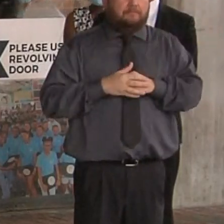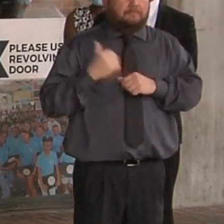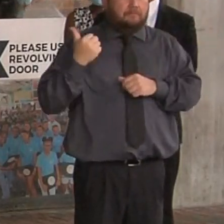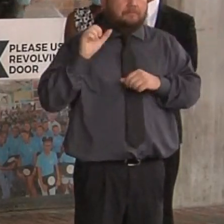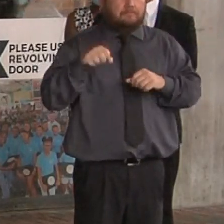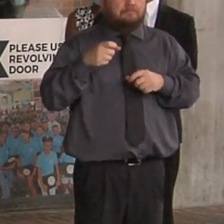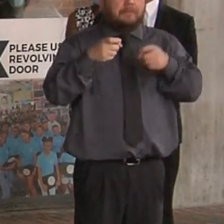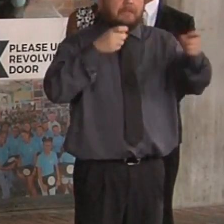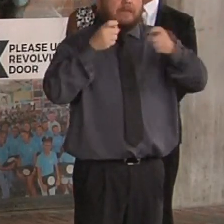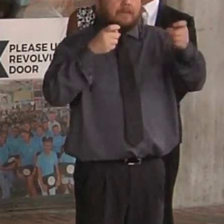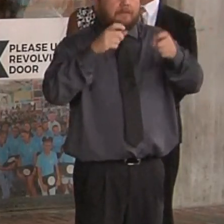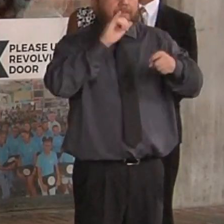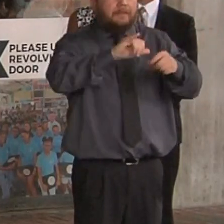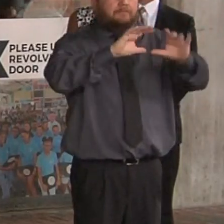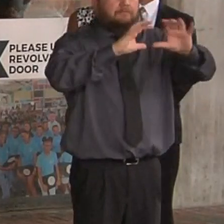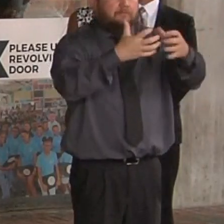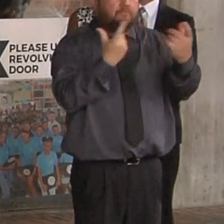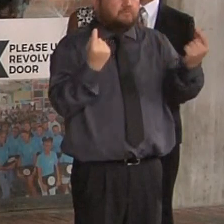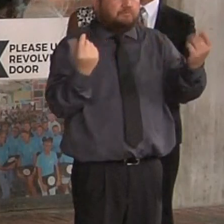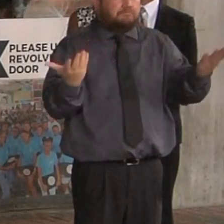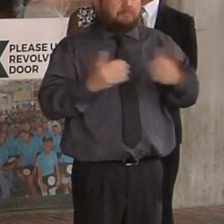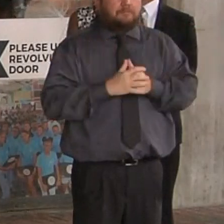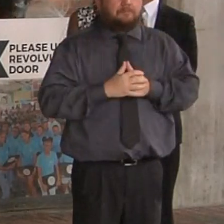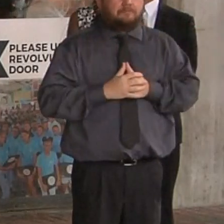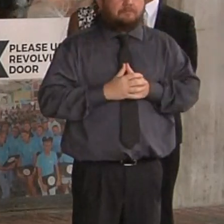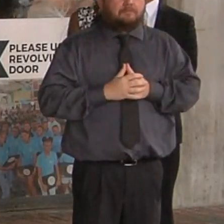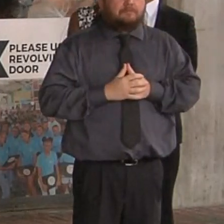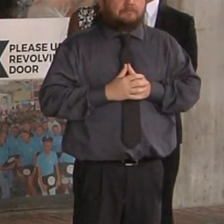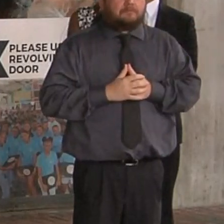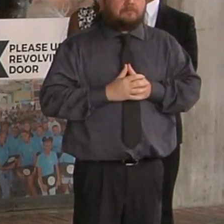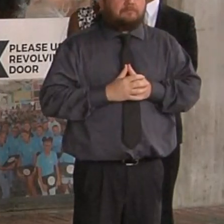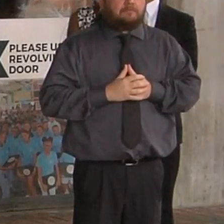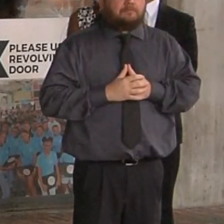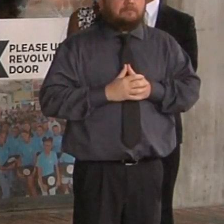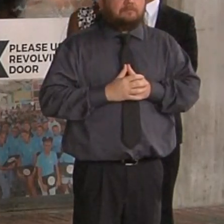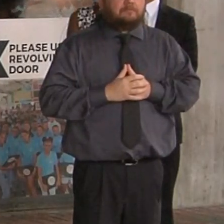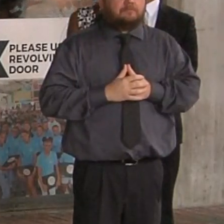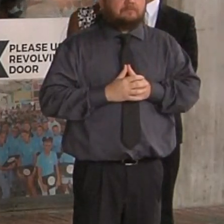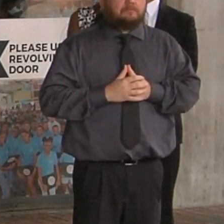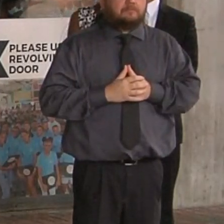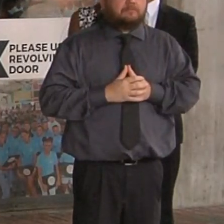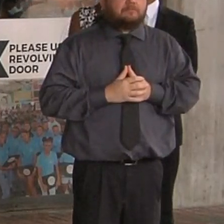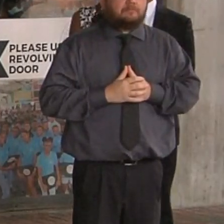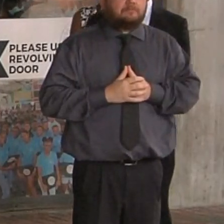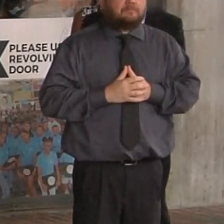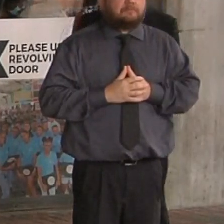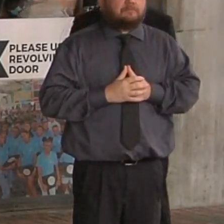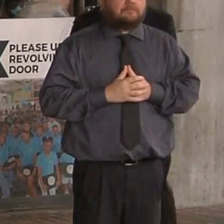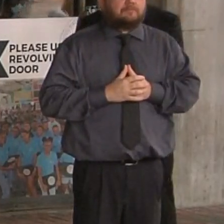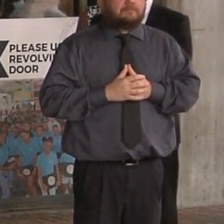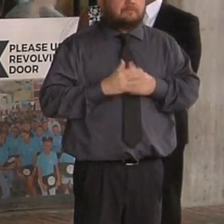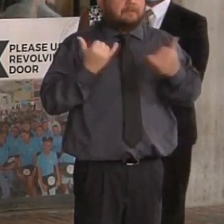we serve, but shows that we are a leader in this nation in making changes to the positive.